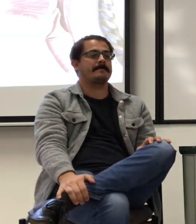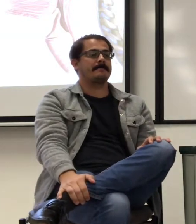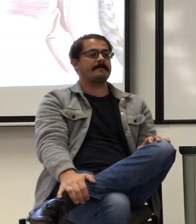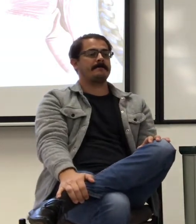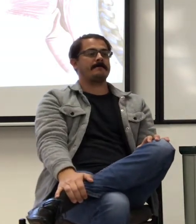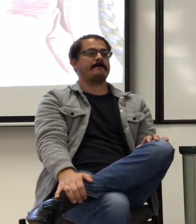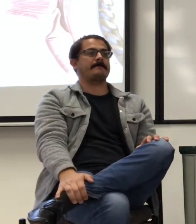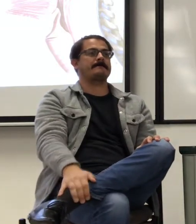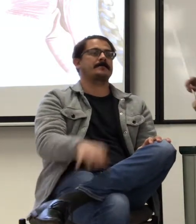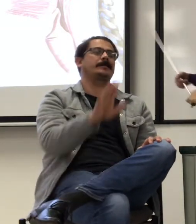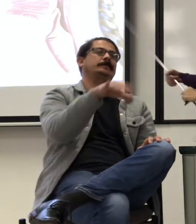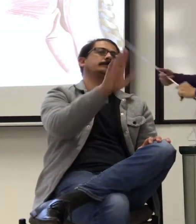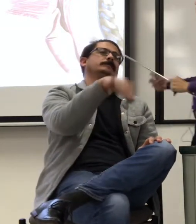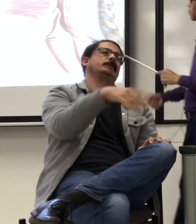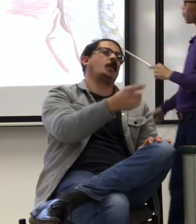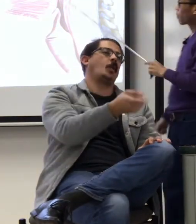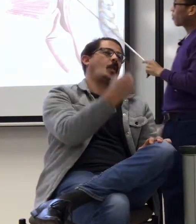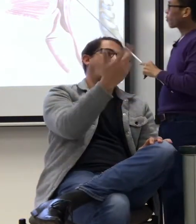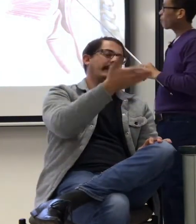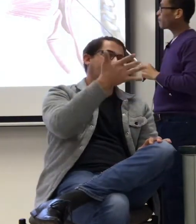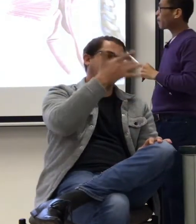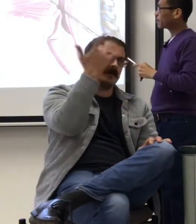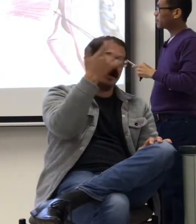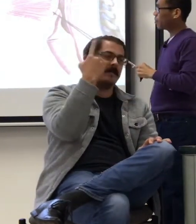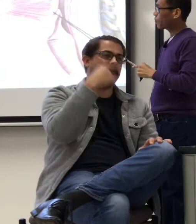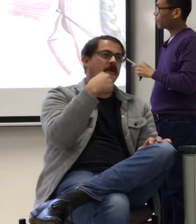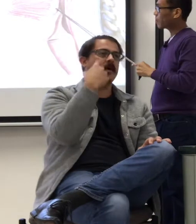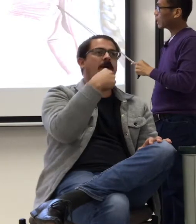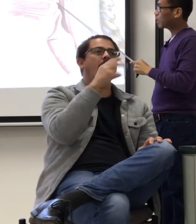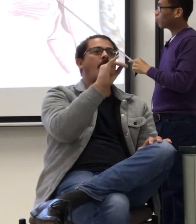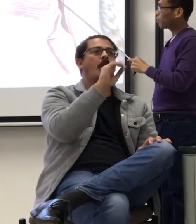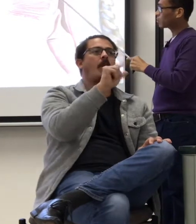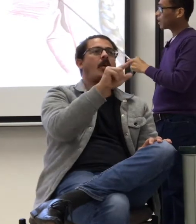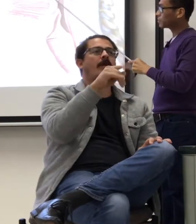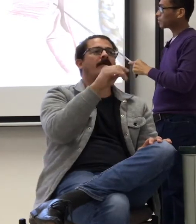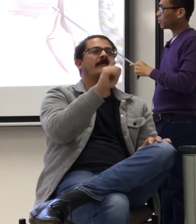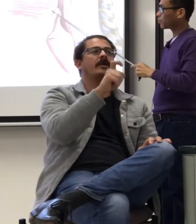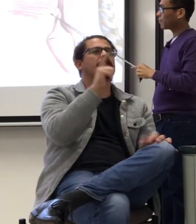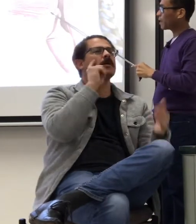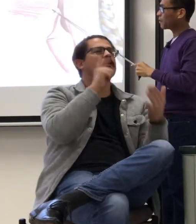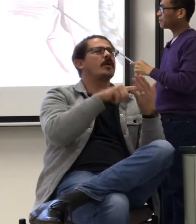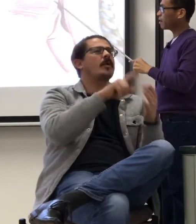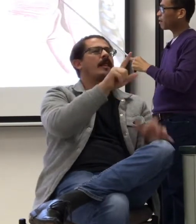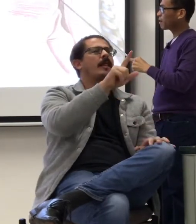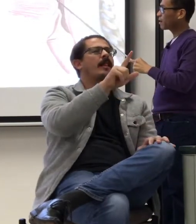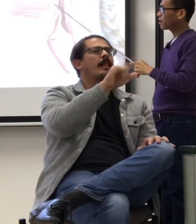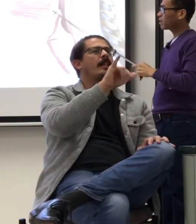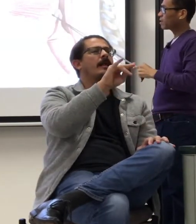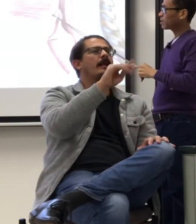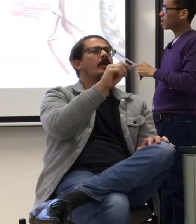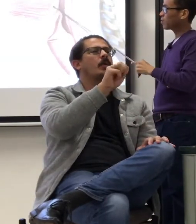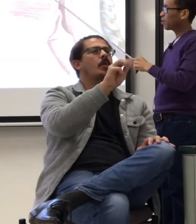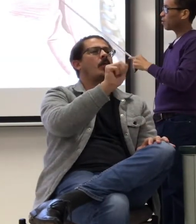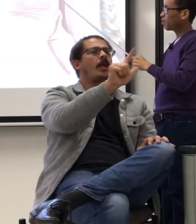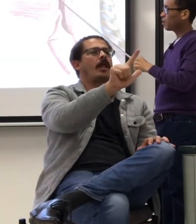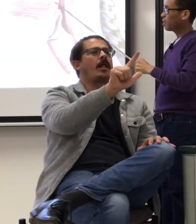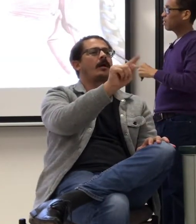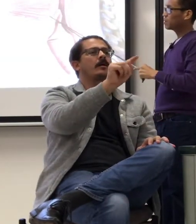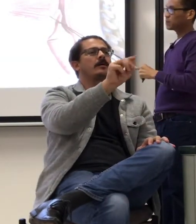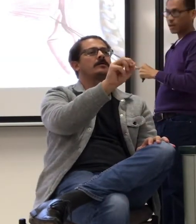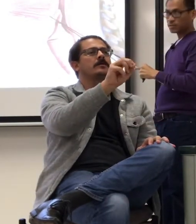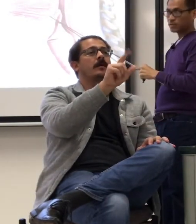Oh, one thing I forgot. For oropharynx, note the lingual tonsil right behind the tongue.